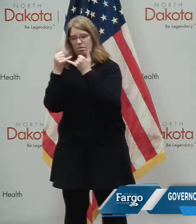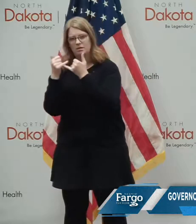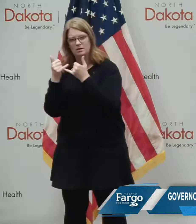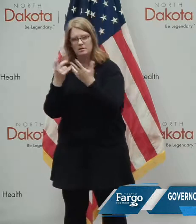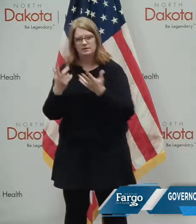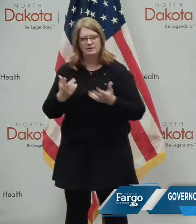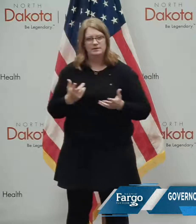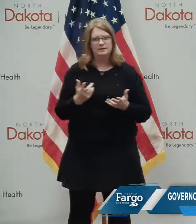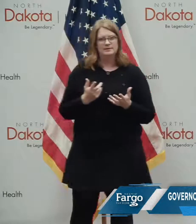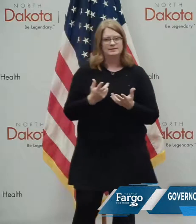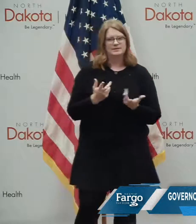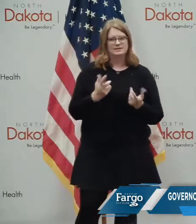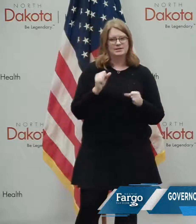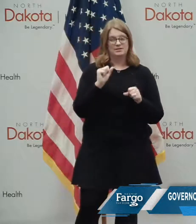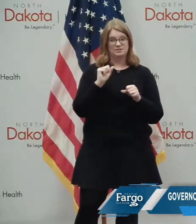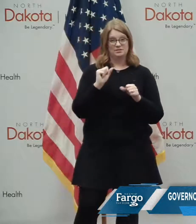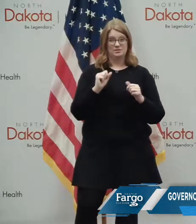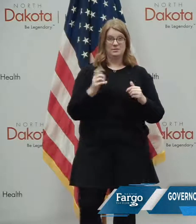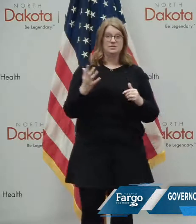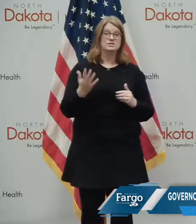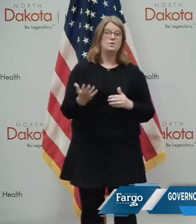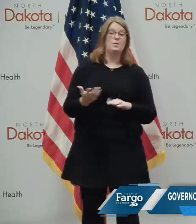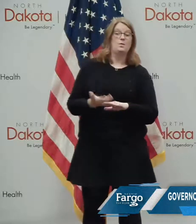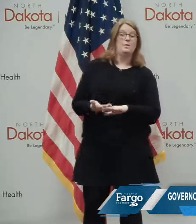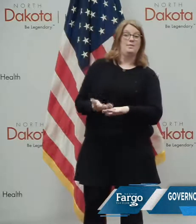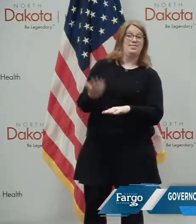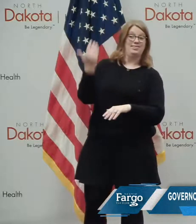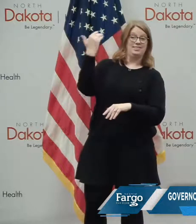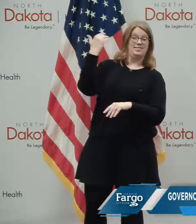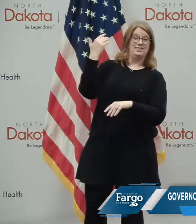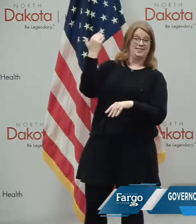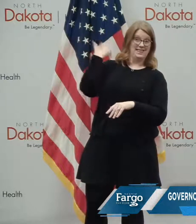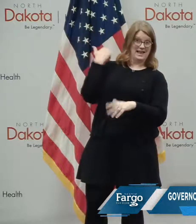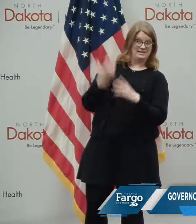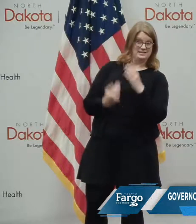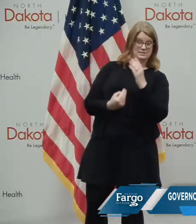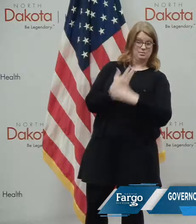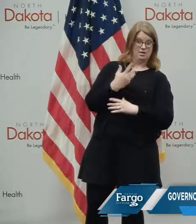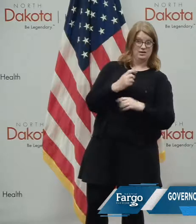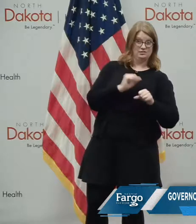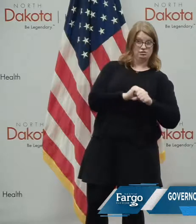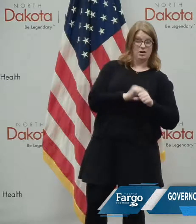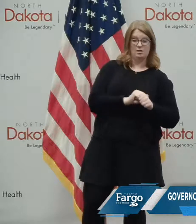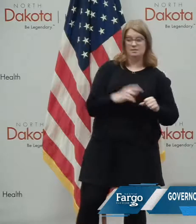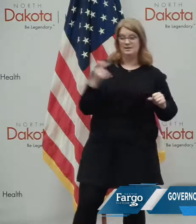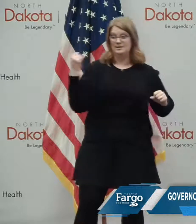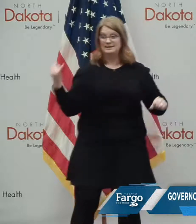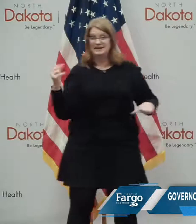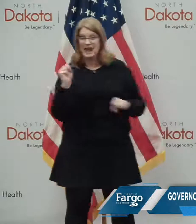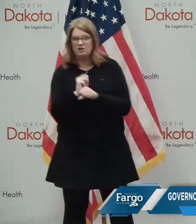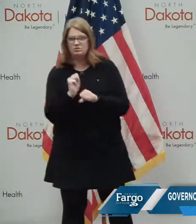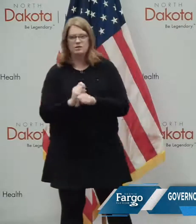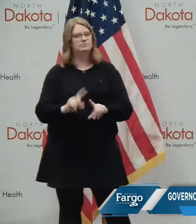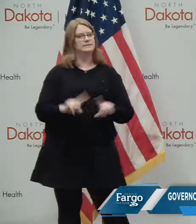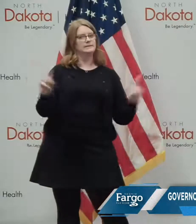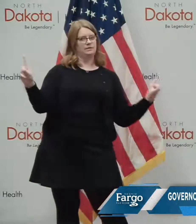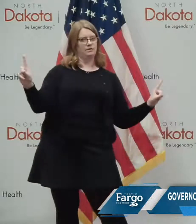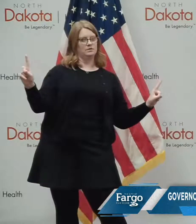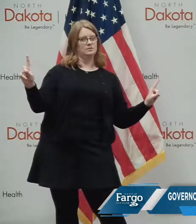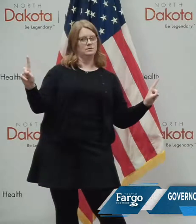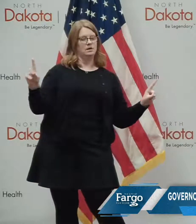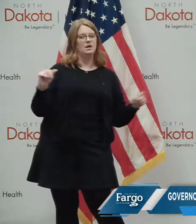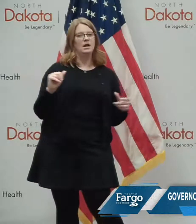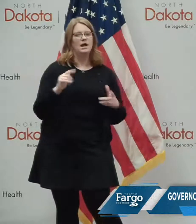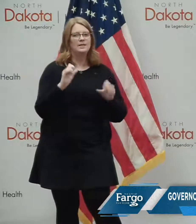is like not even comparable to what it was last spring. And I think then if you throw in the potential risk of